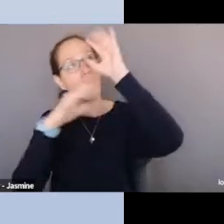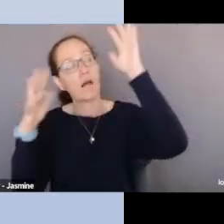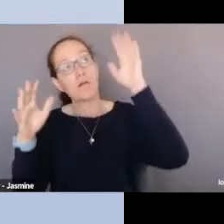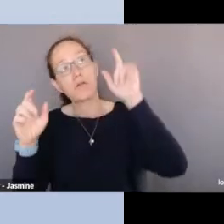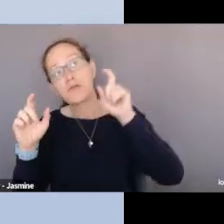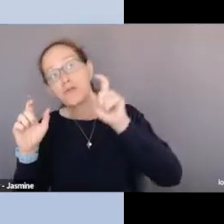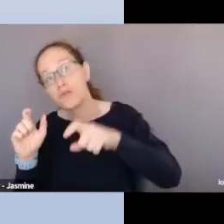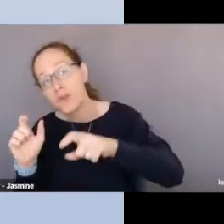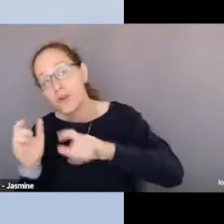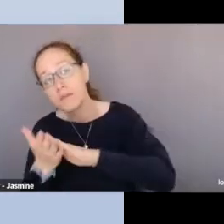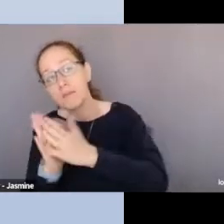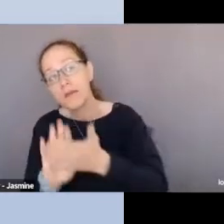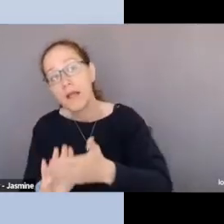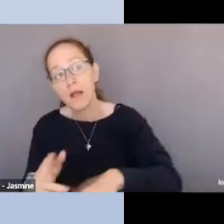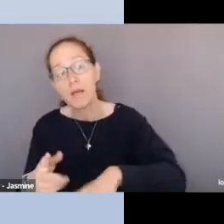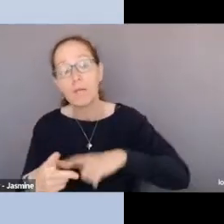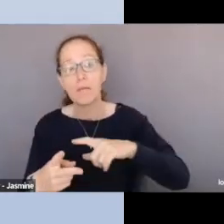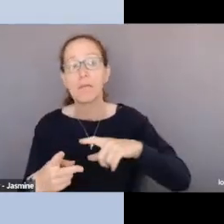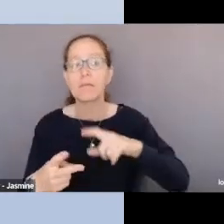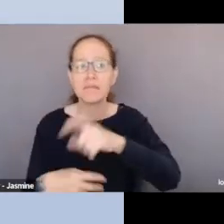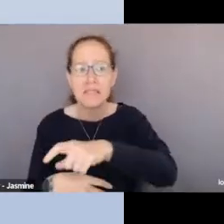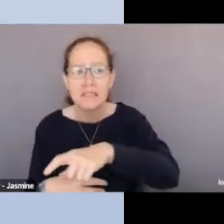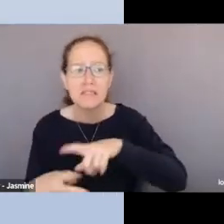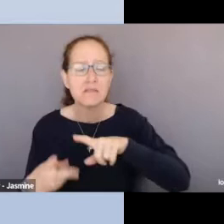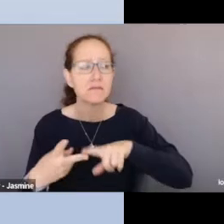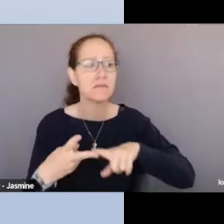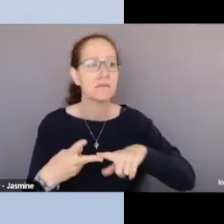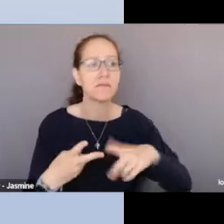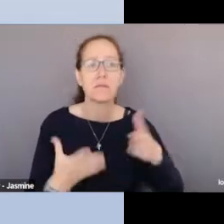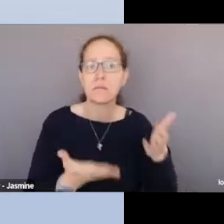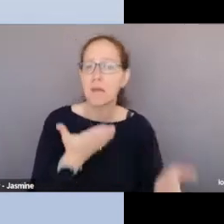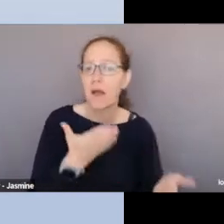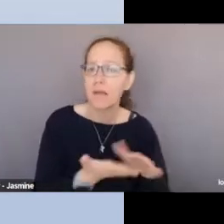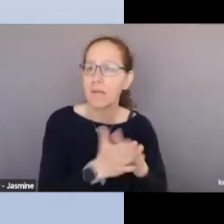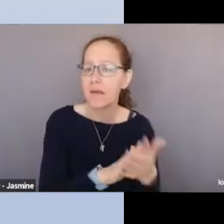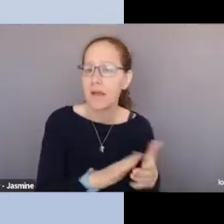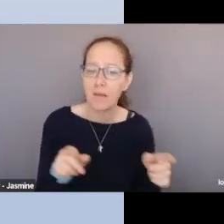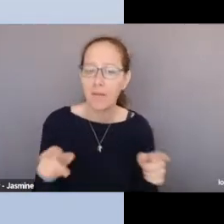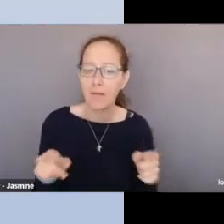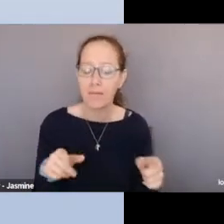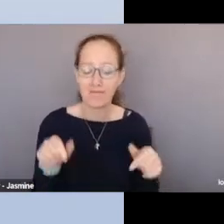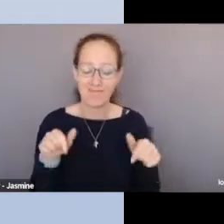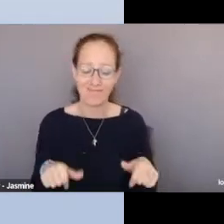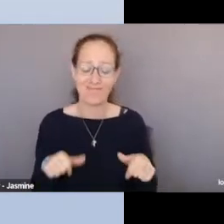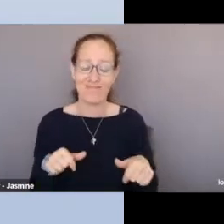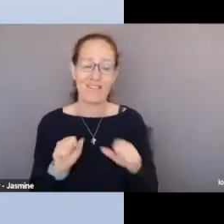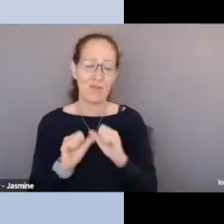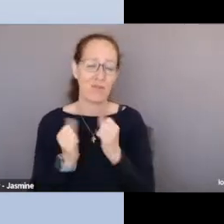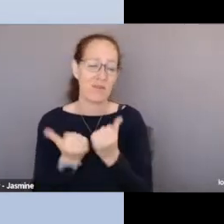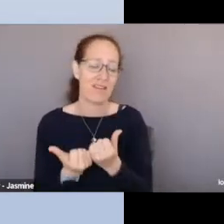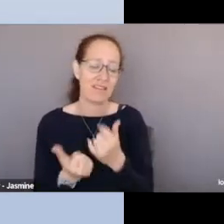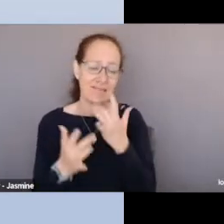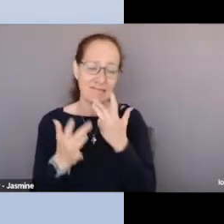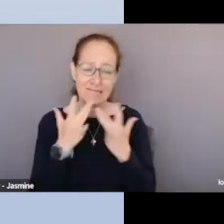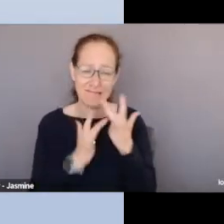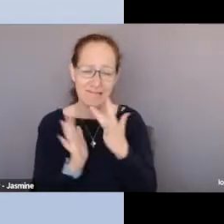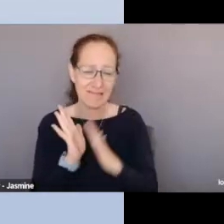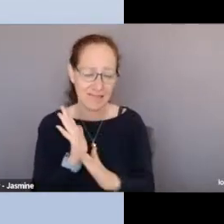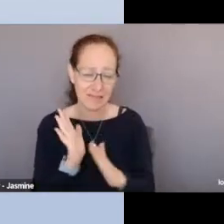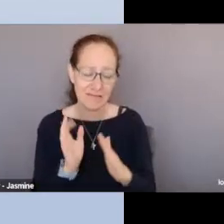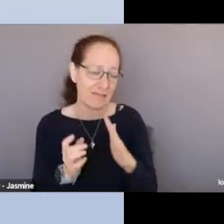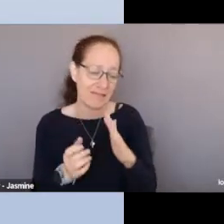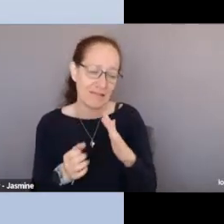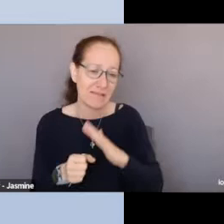our deficient society. Social imagination not only suggests, but requires that one take action